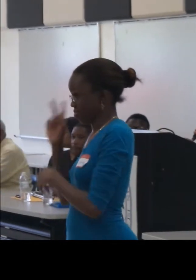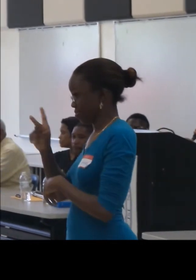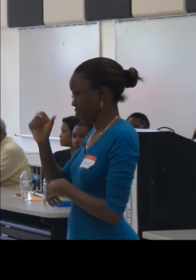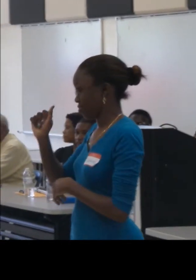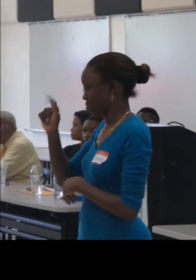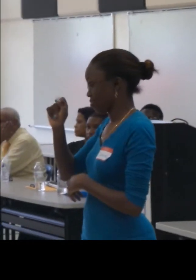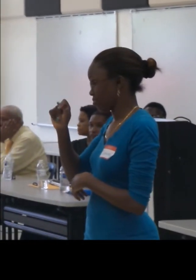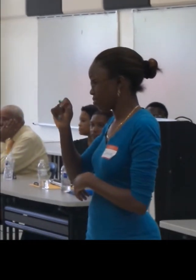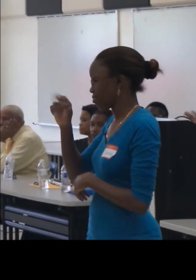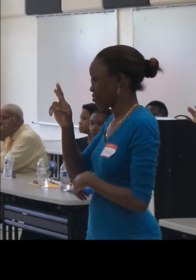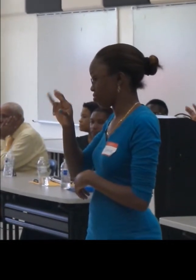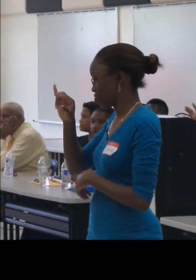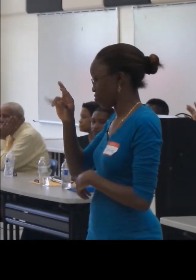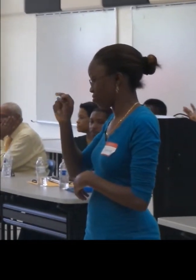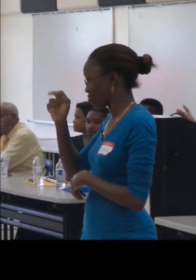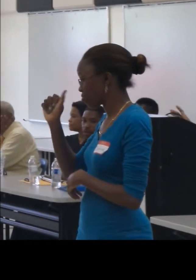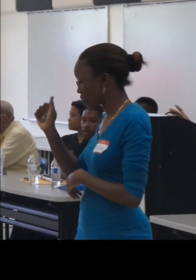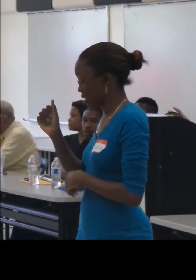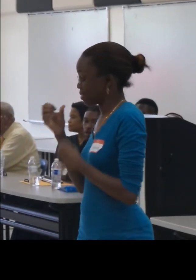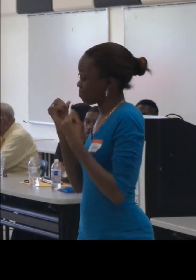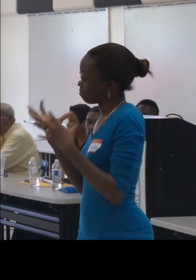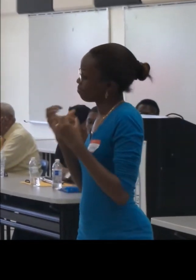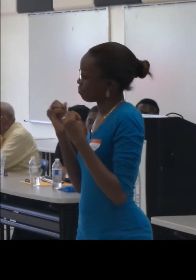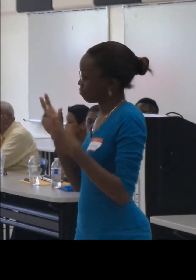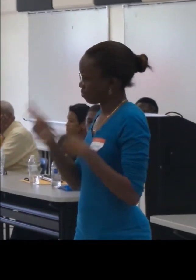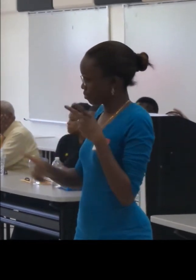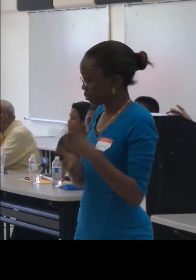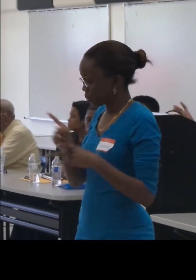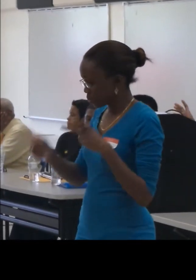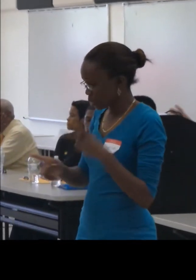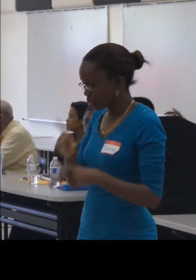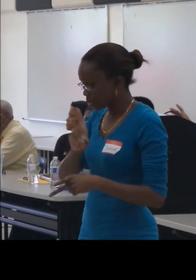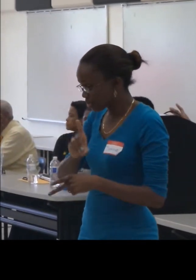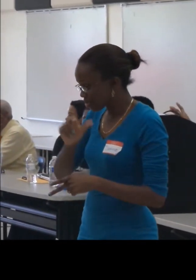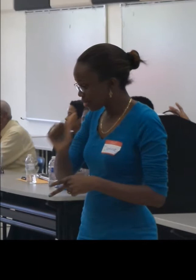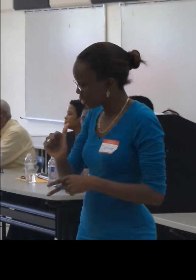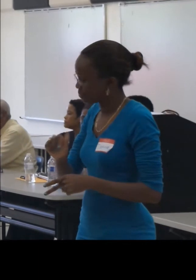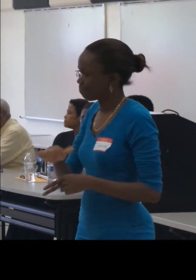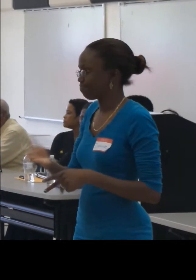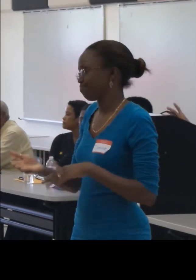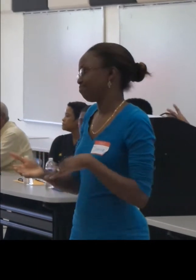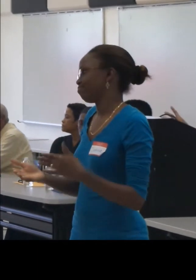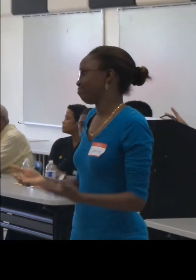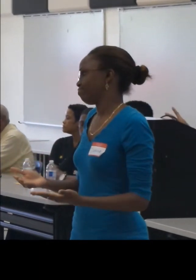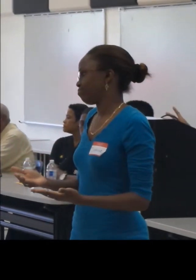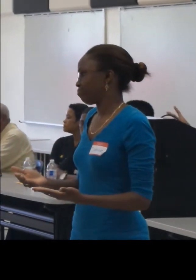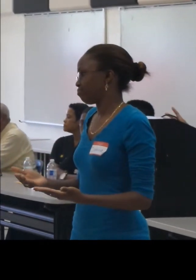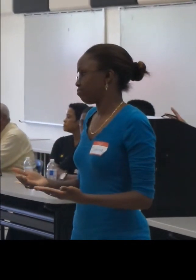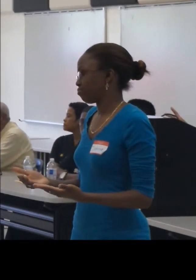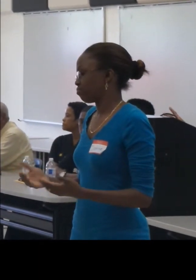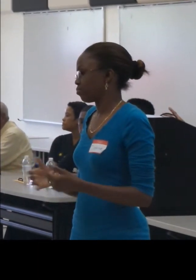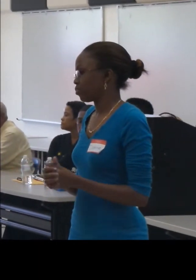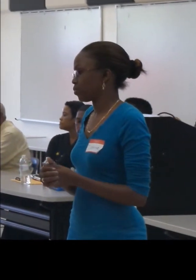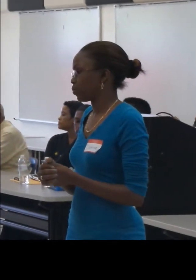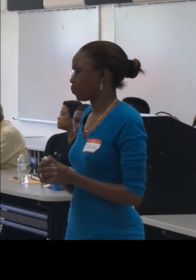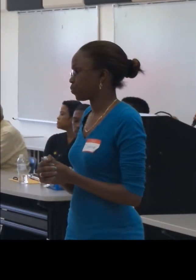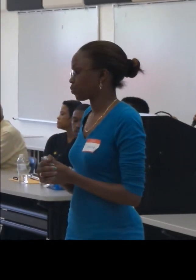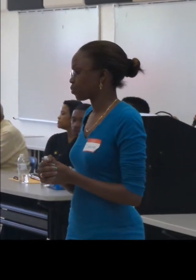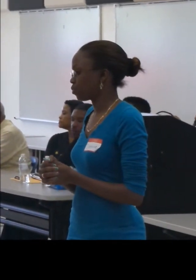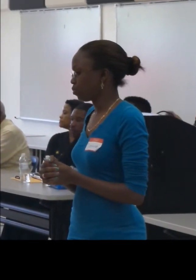system change by supporting legislation such as the first person language sponsored by Senator